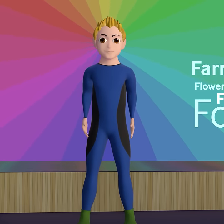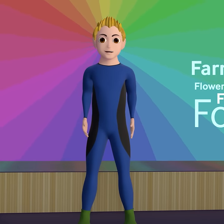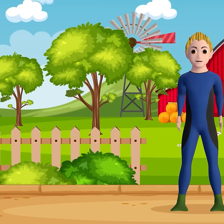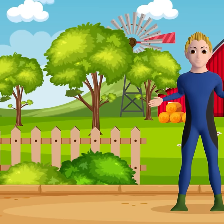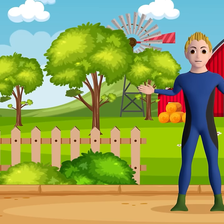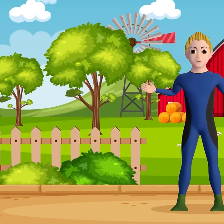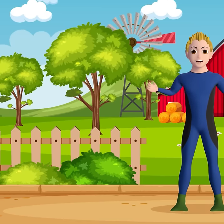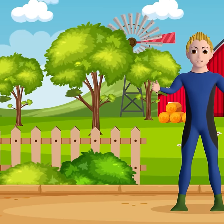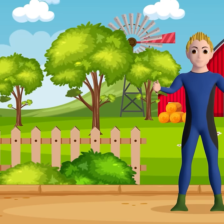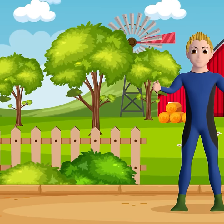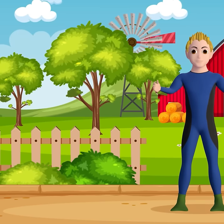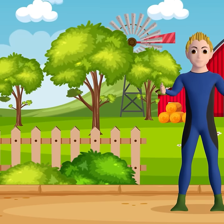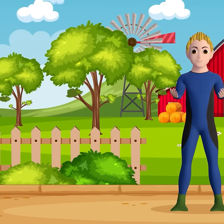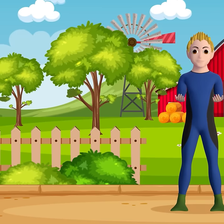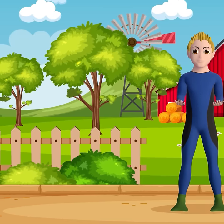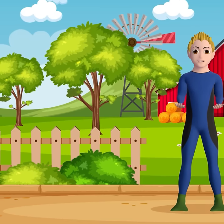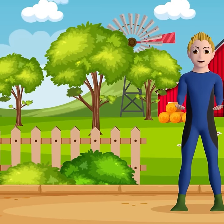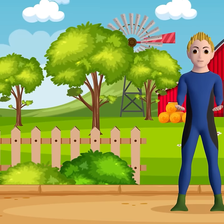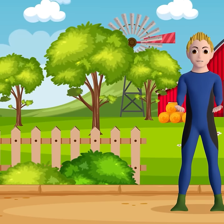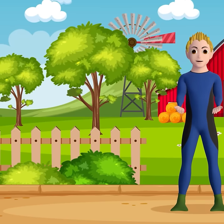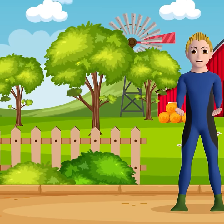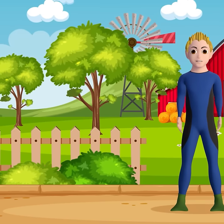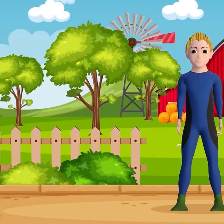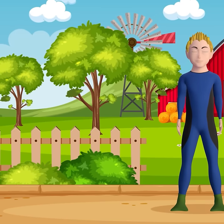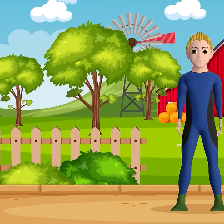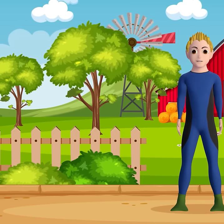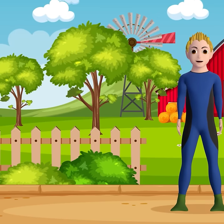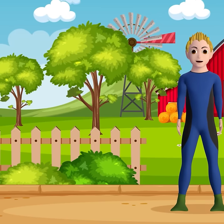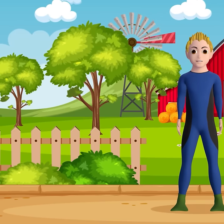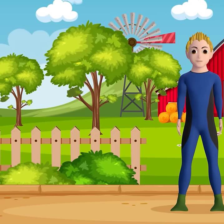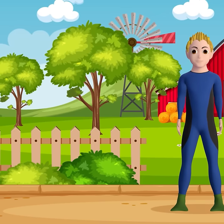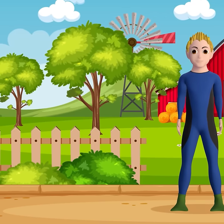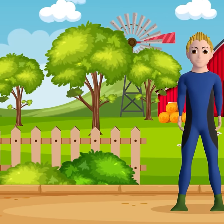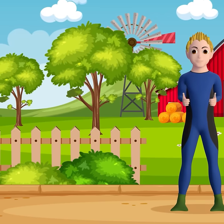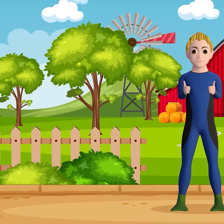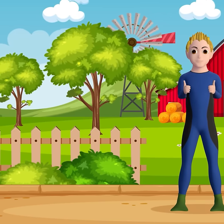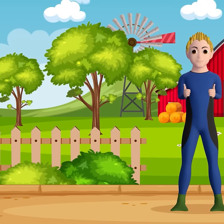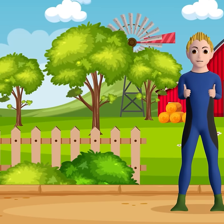about the farm. Can you say farm?